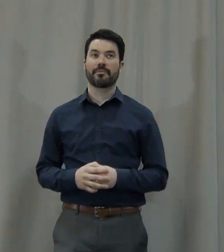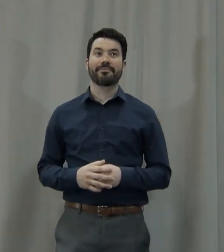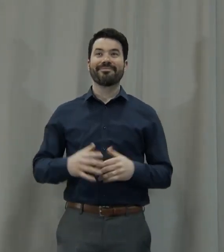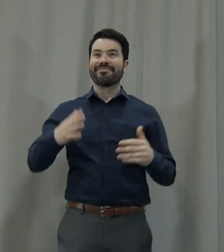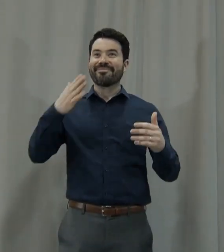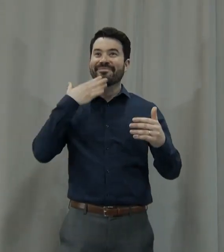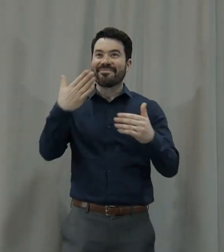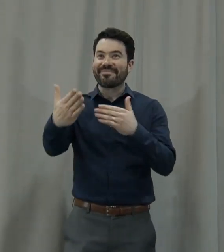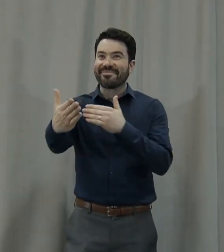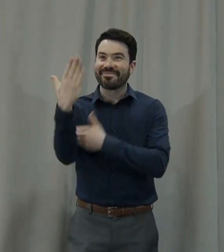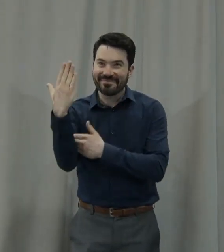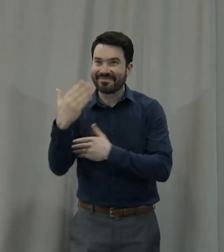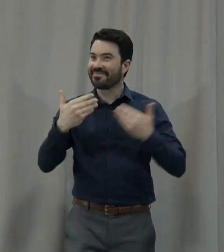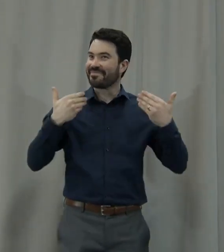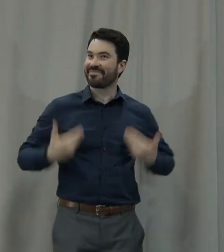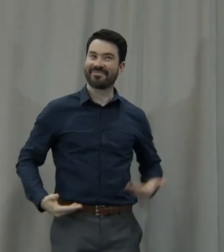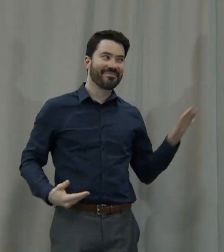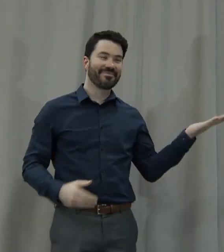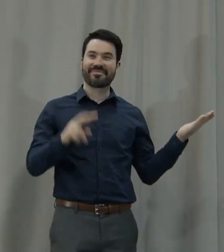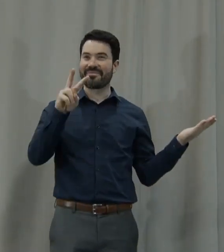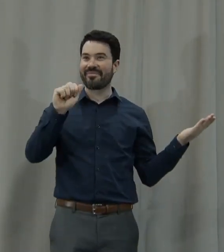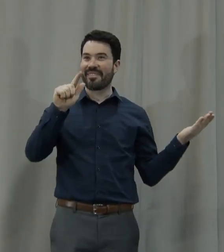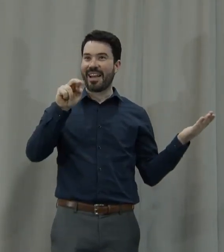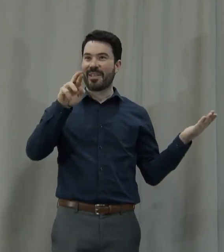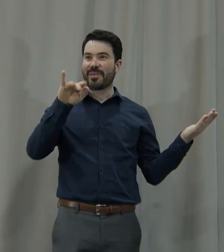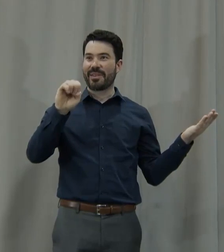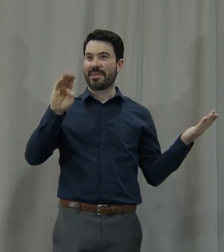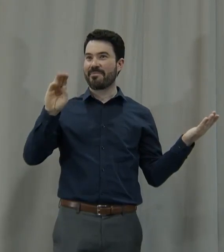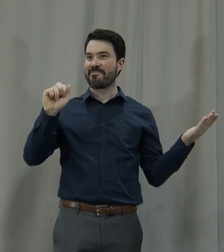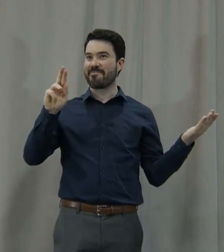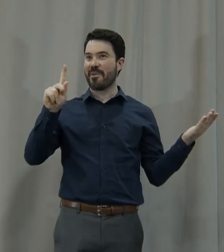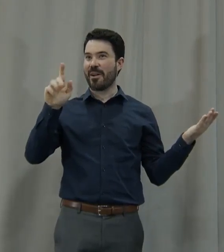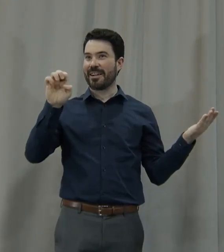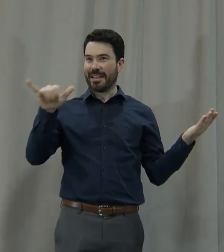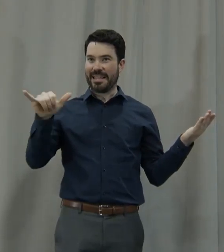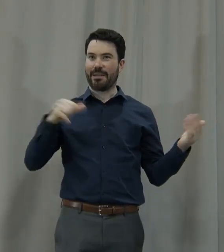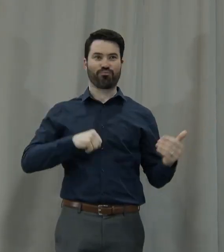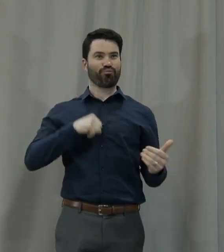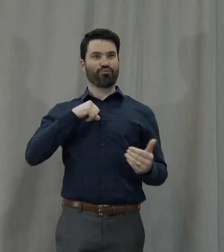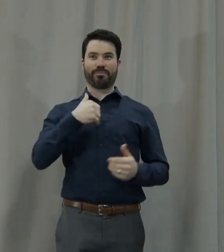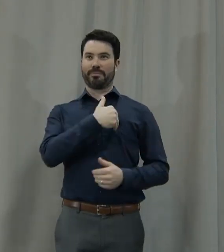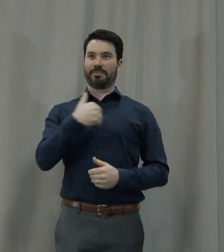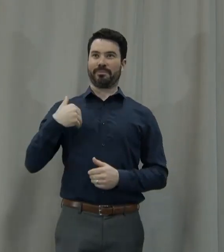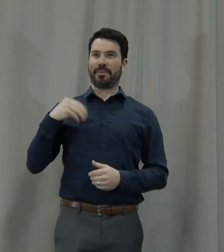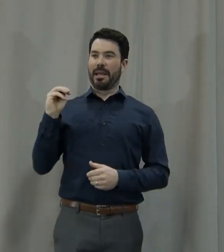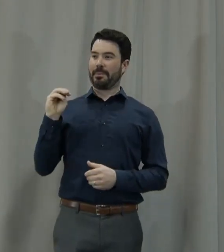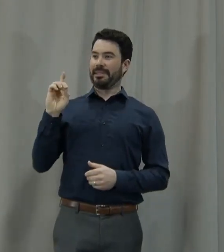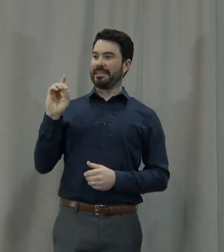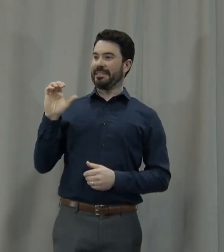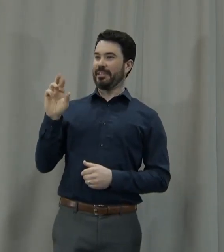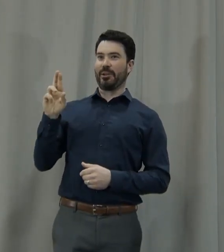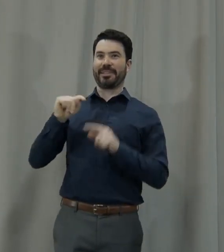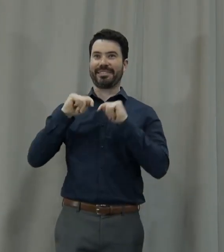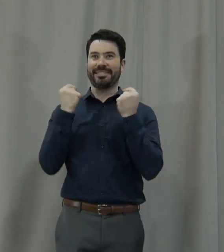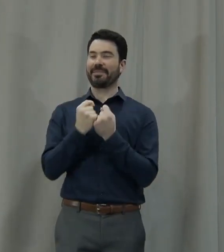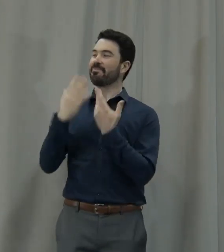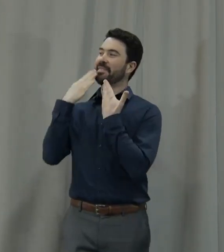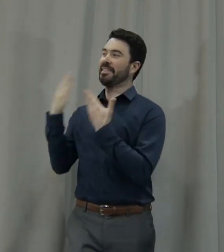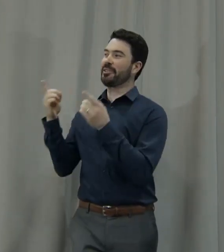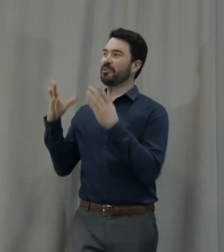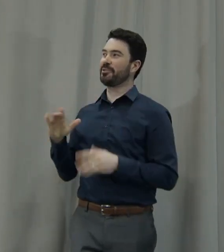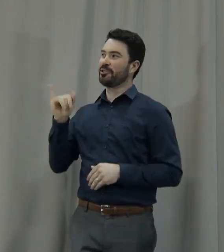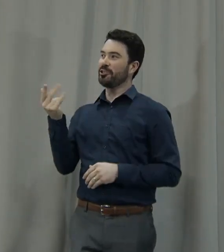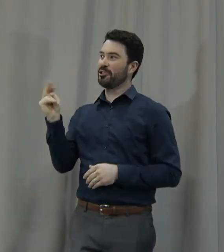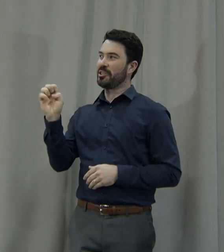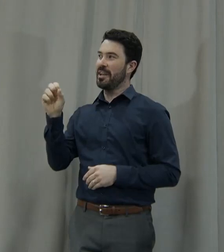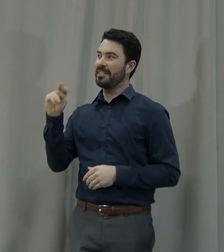Good morning. My name is Valerie Barkley. I am one of the proud members of the MDCR team. So thank you so much, Director Johnson, for